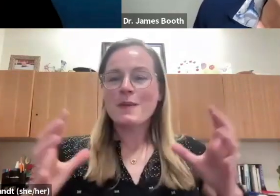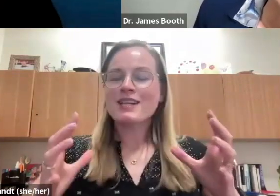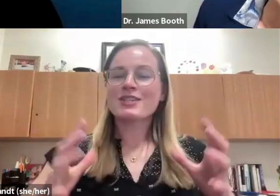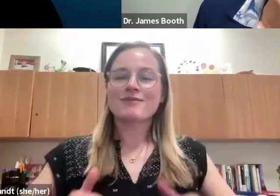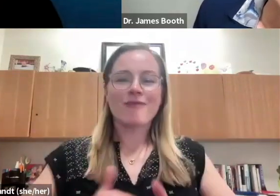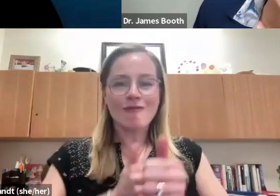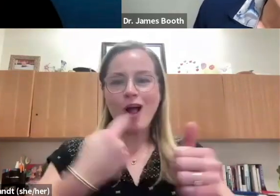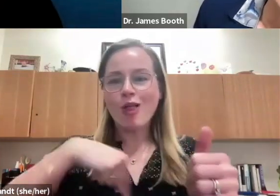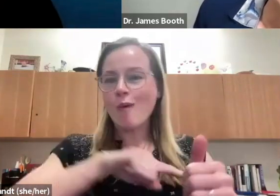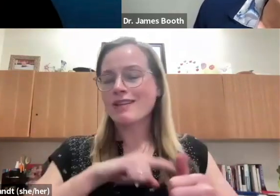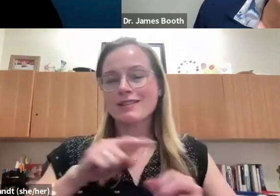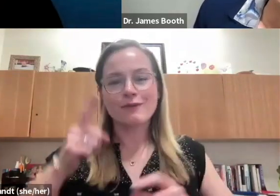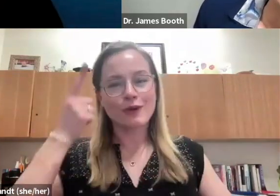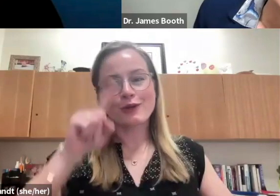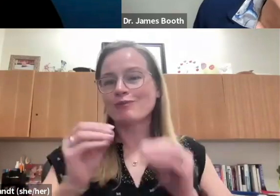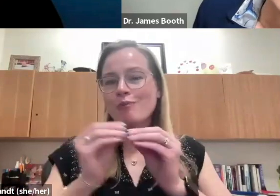Great, thank you so much.